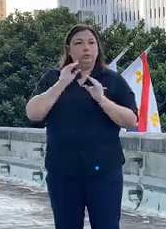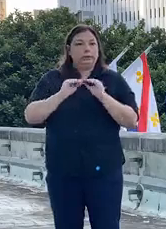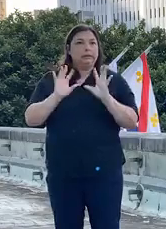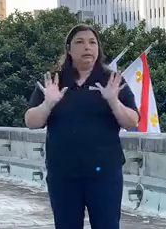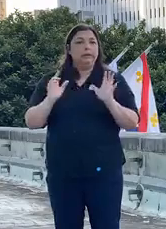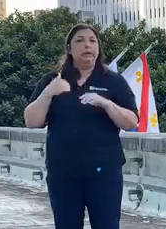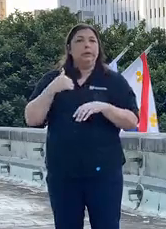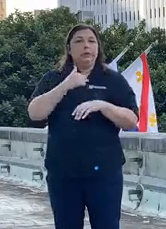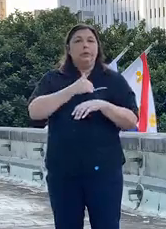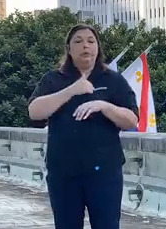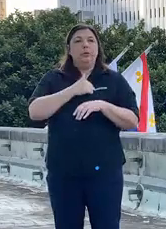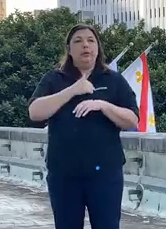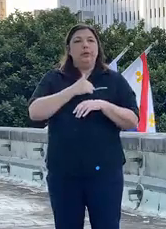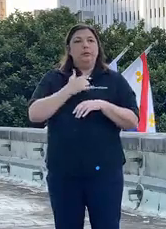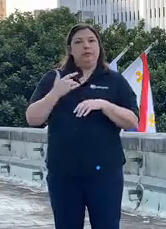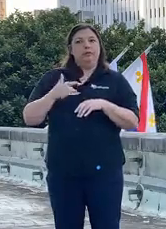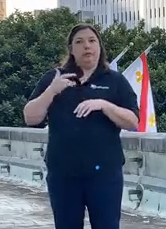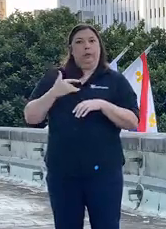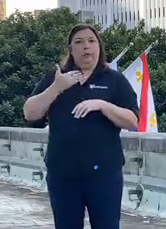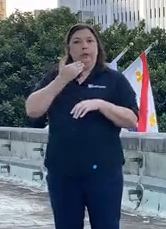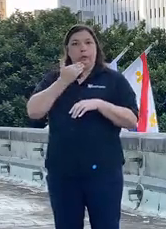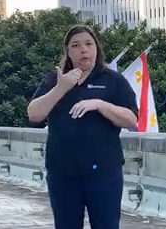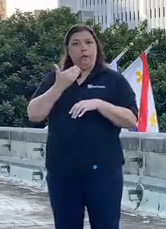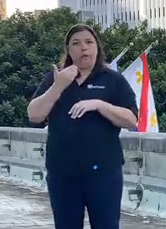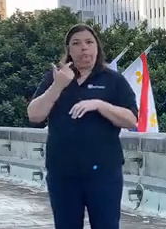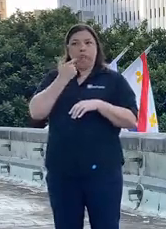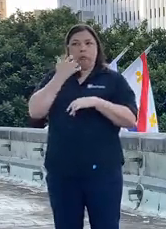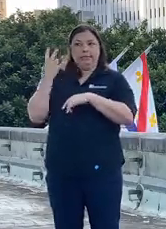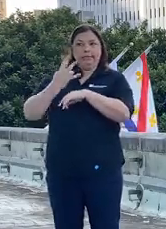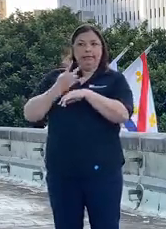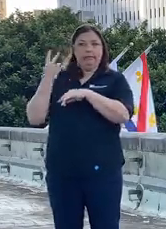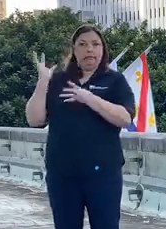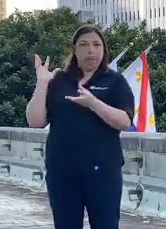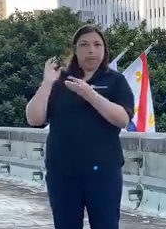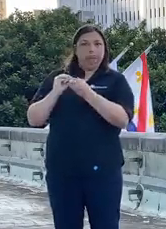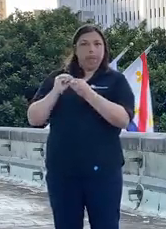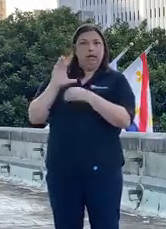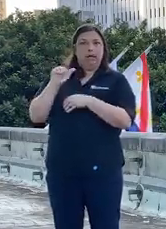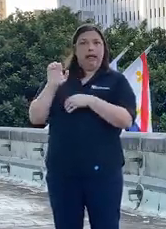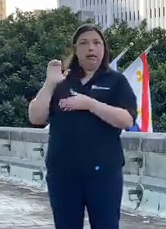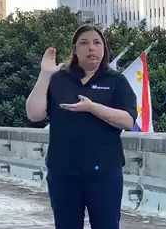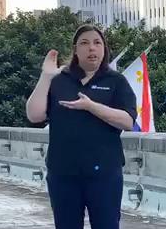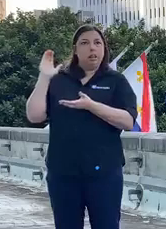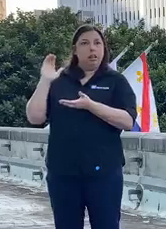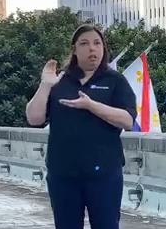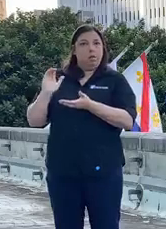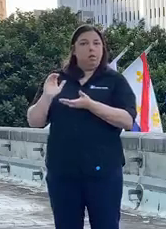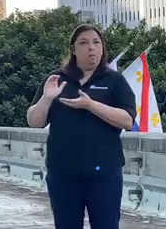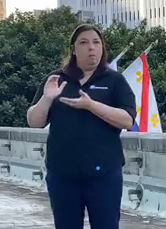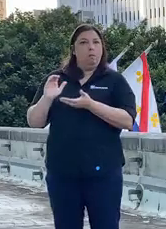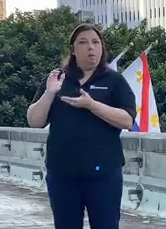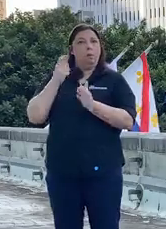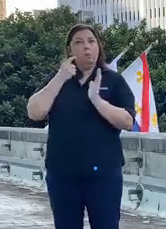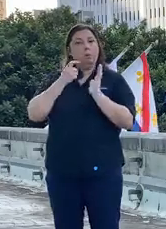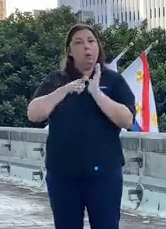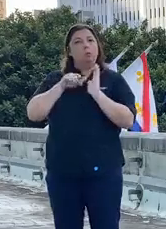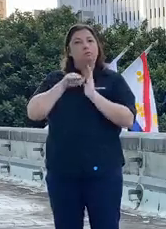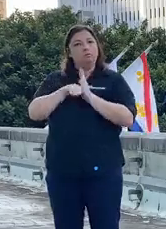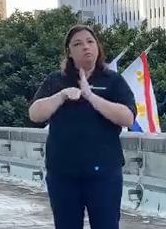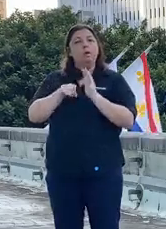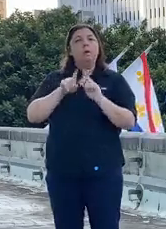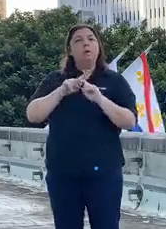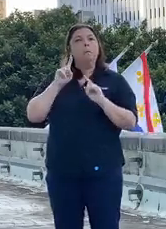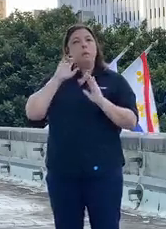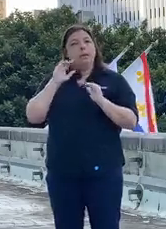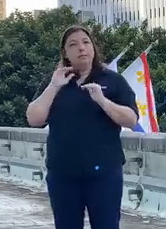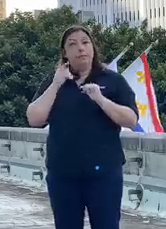We're encouraged by the fact that for the past 7 days, our cases have been lower, have been trending down. We expect